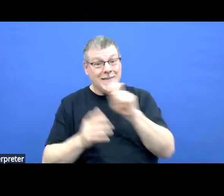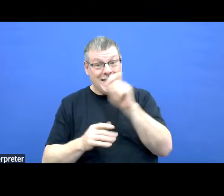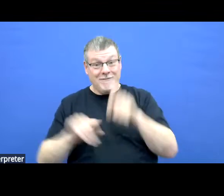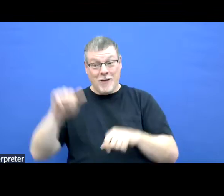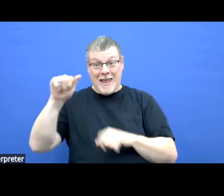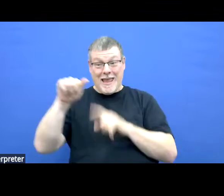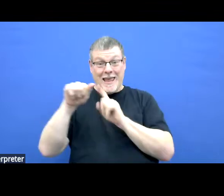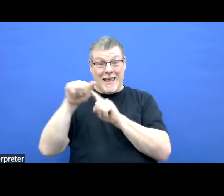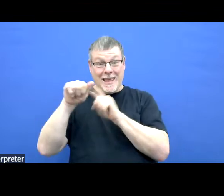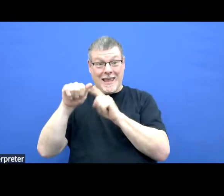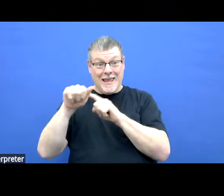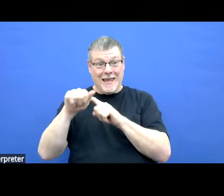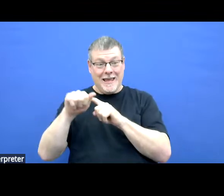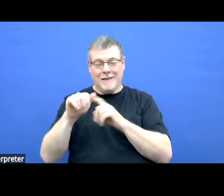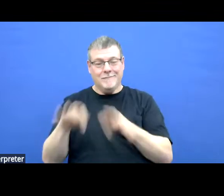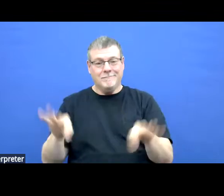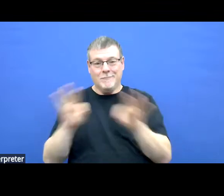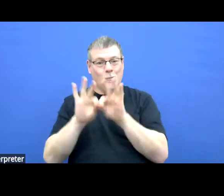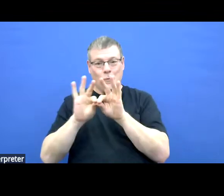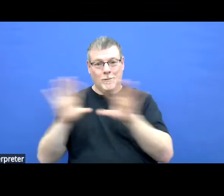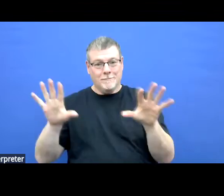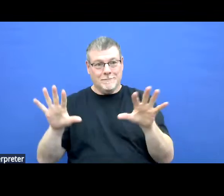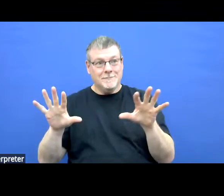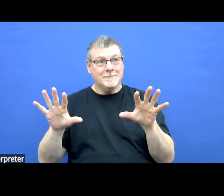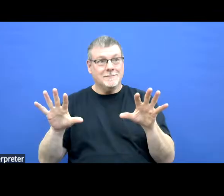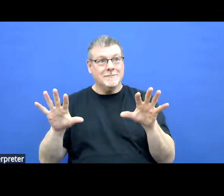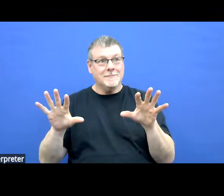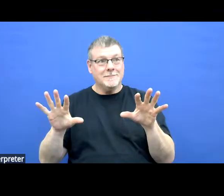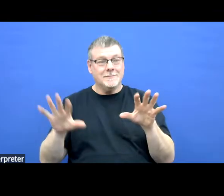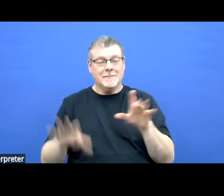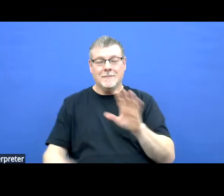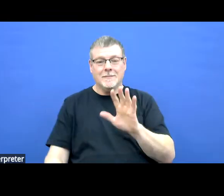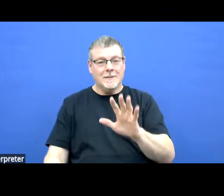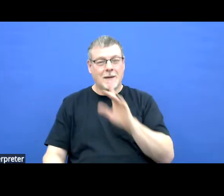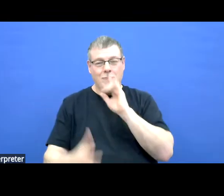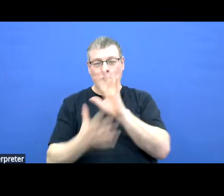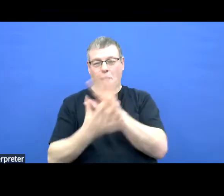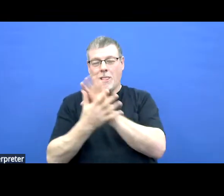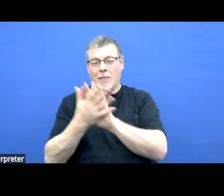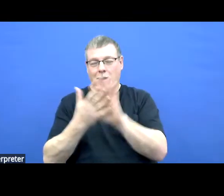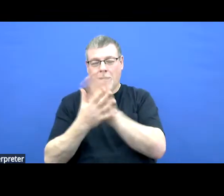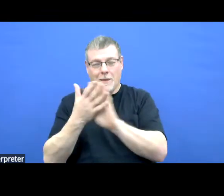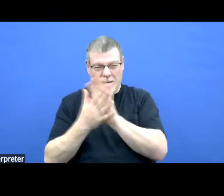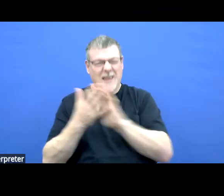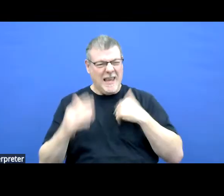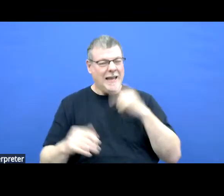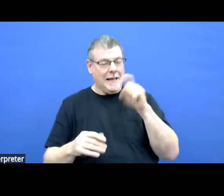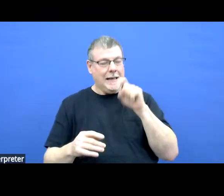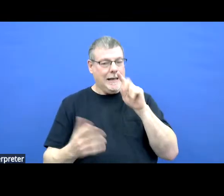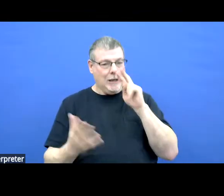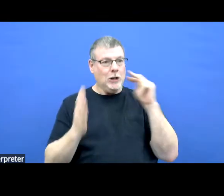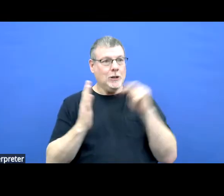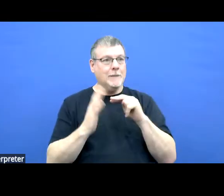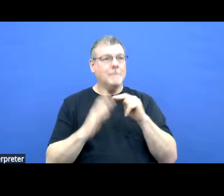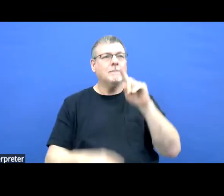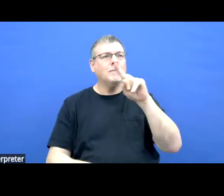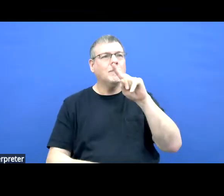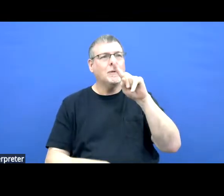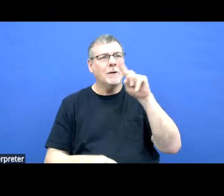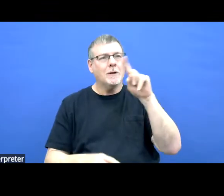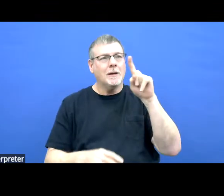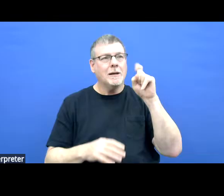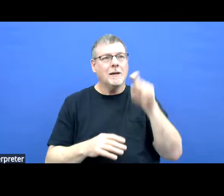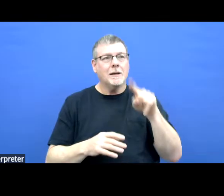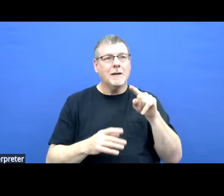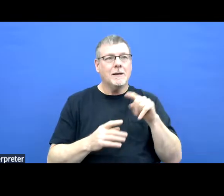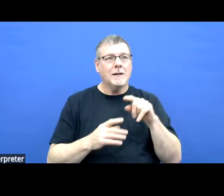A clause is meaningless. It's really ambiguous, and we're going to take a look at that. Go ahead. Just a question. So the